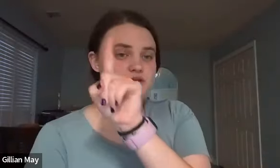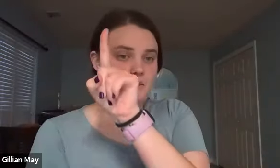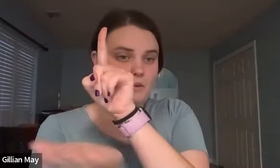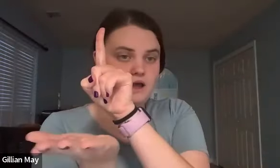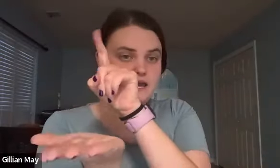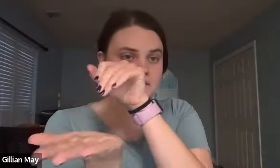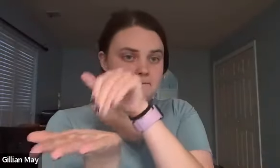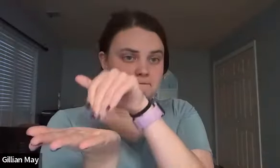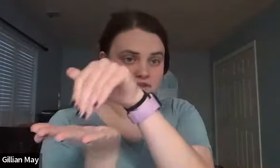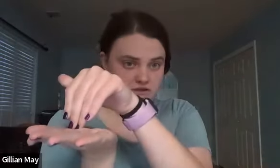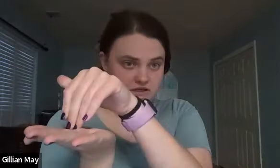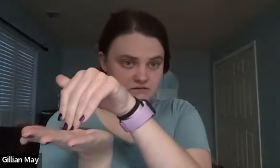that